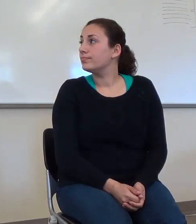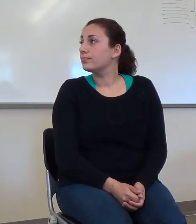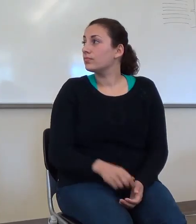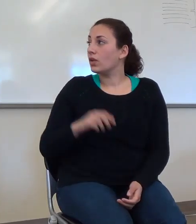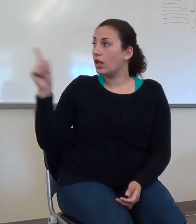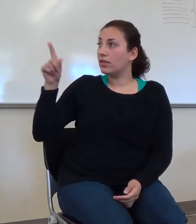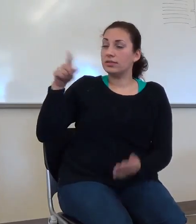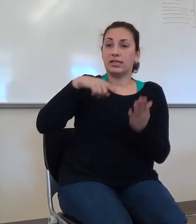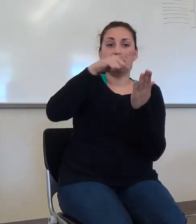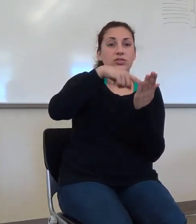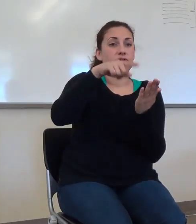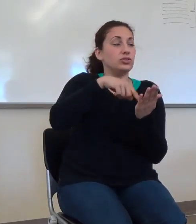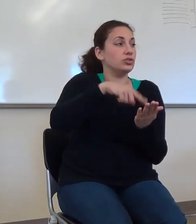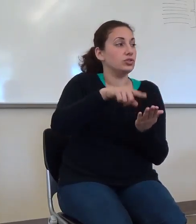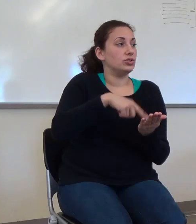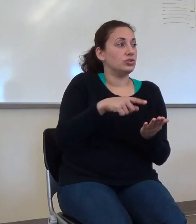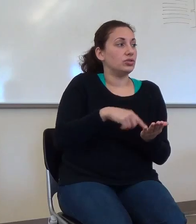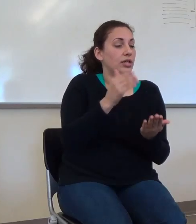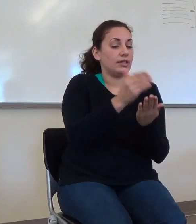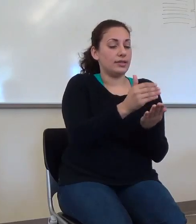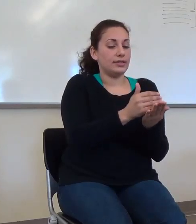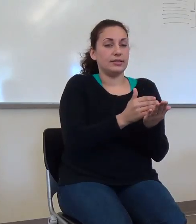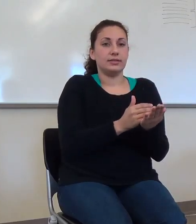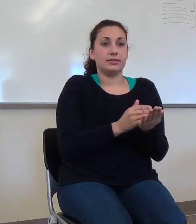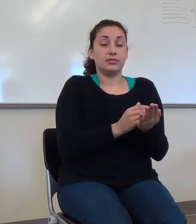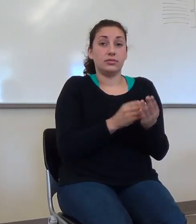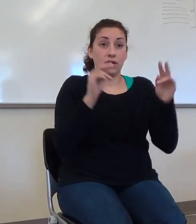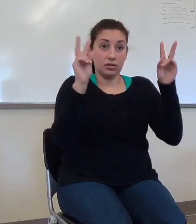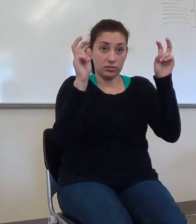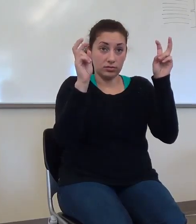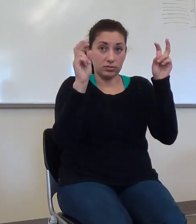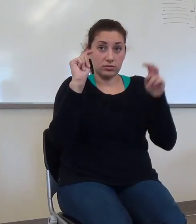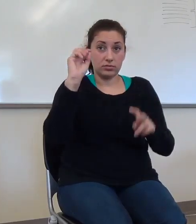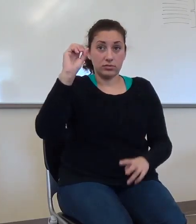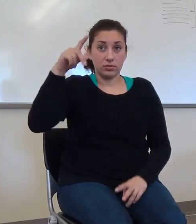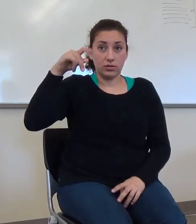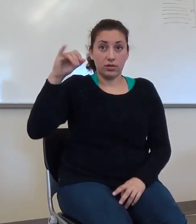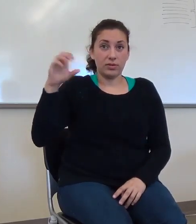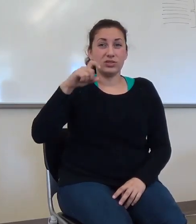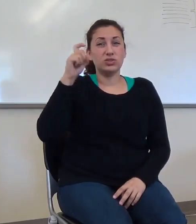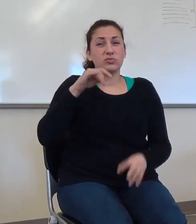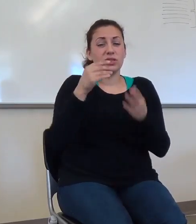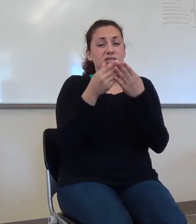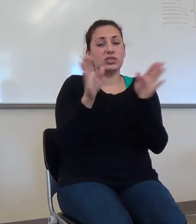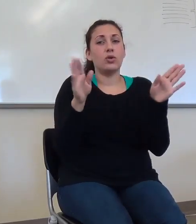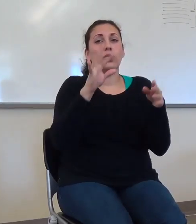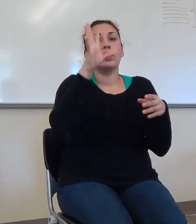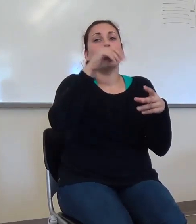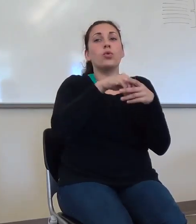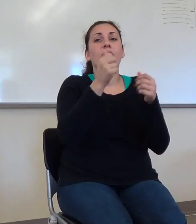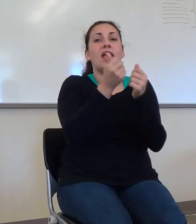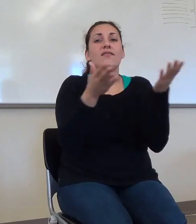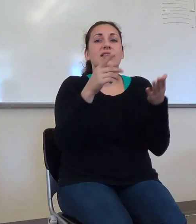checklist, okay? The topic should be general enough to include everything discussed in the program,